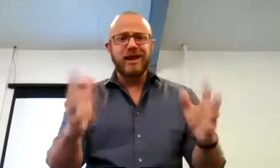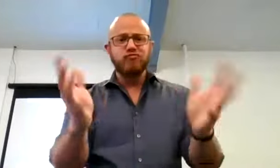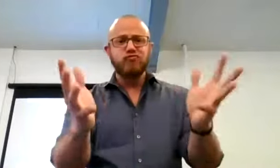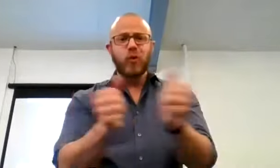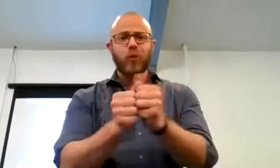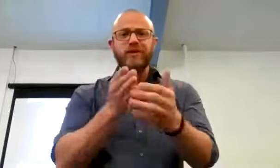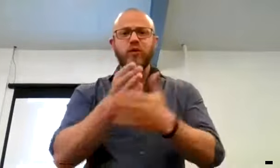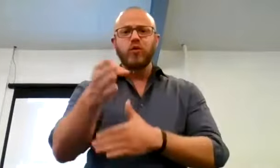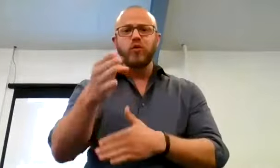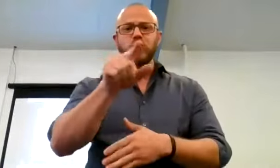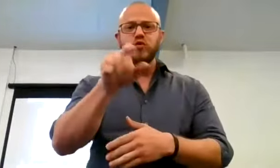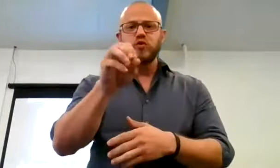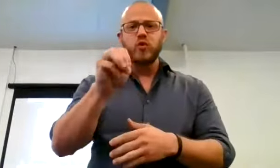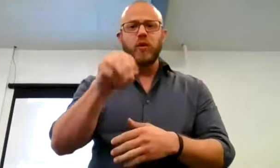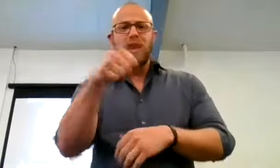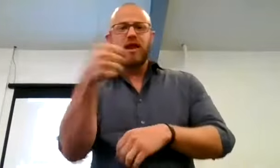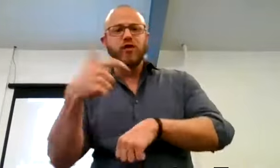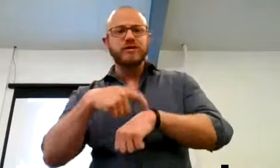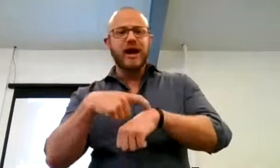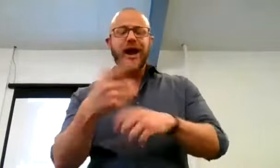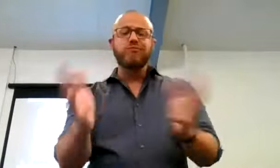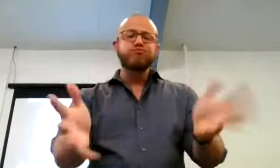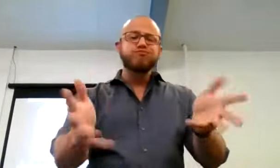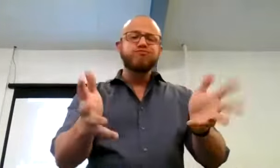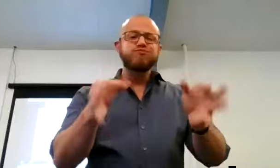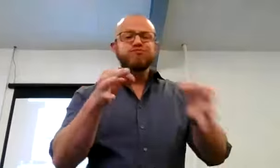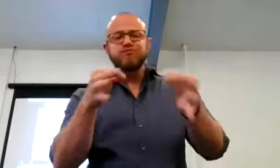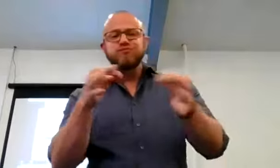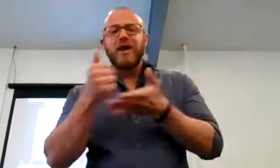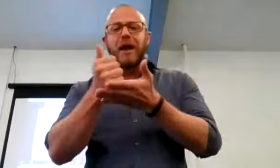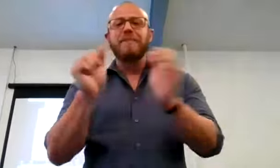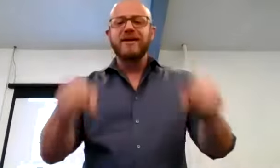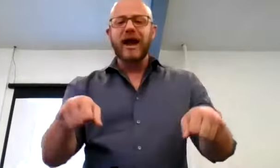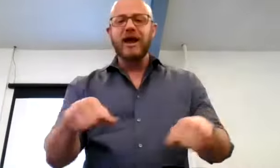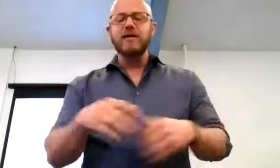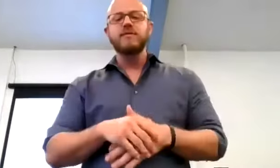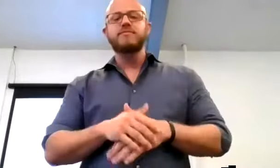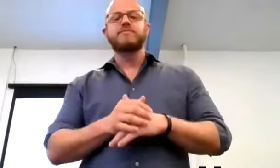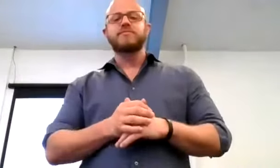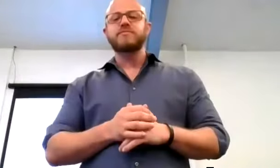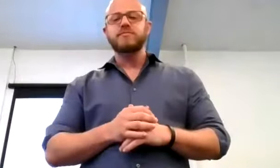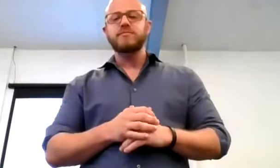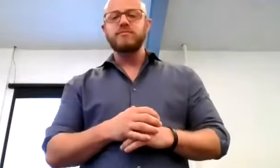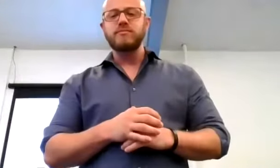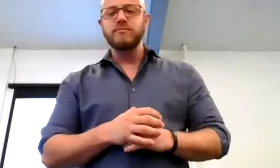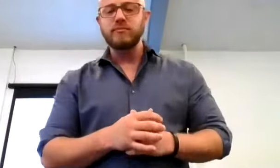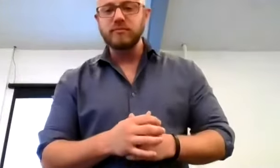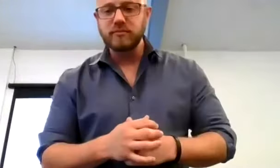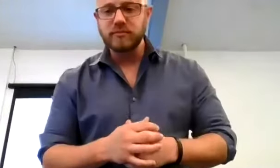sign, you can definitely chat through Zoom. We can talk and sign and practice and whatnot. Definitely can do that.